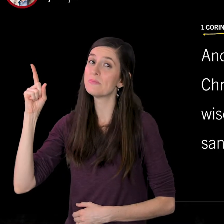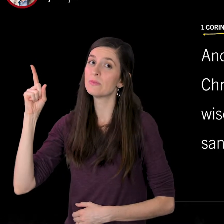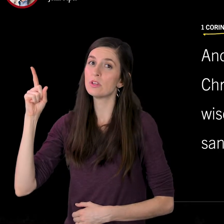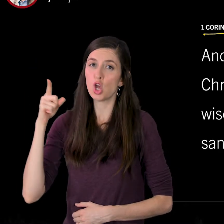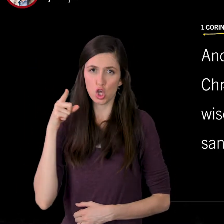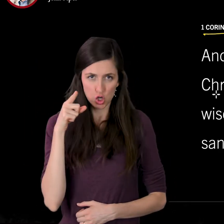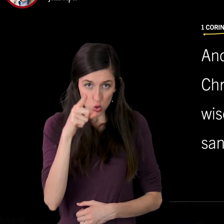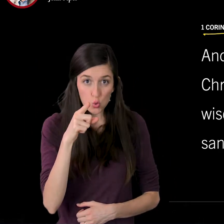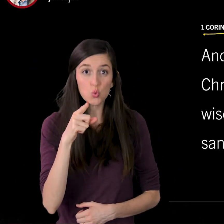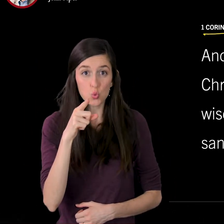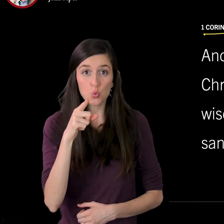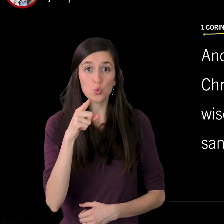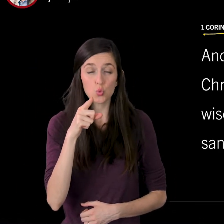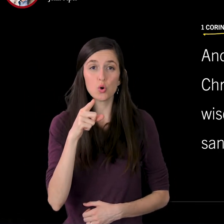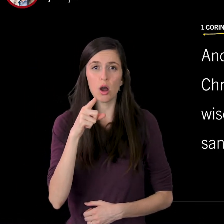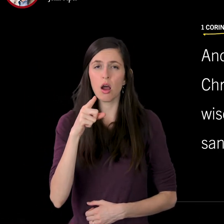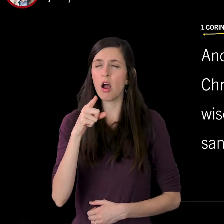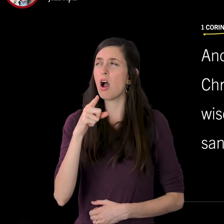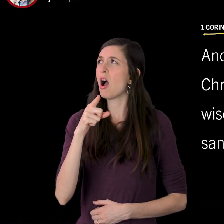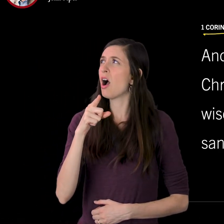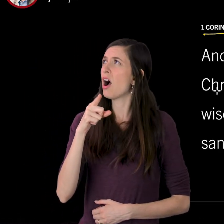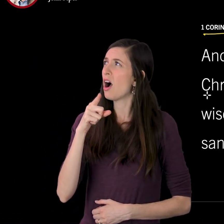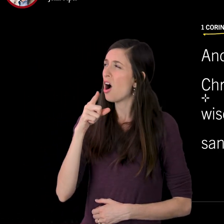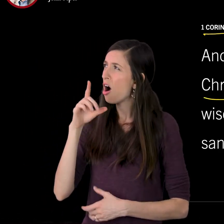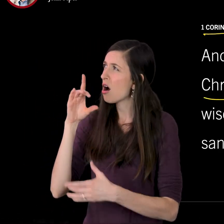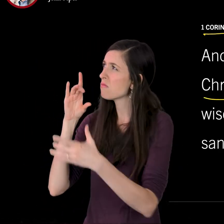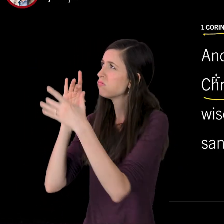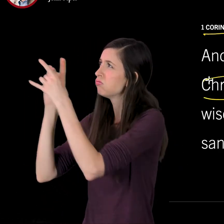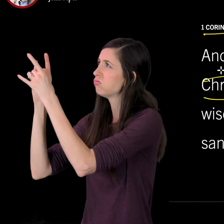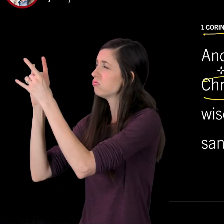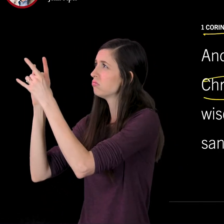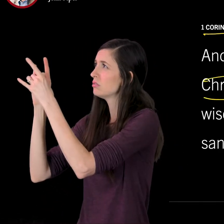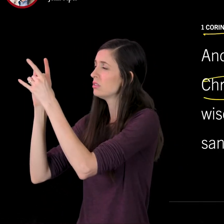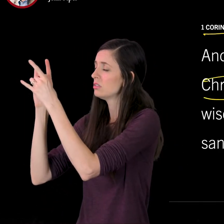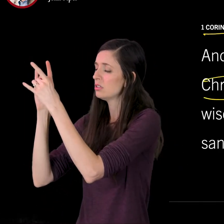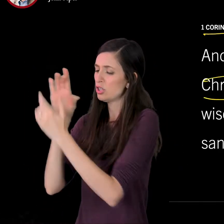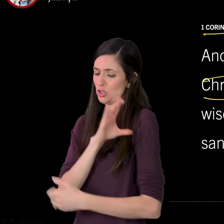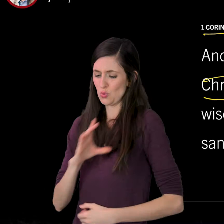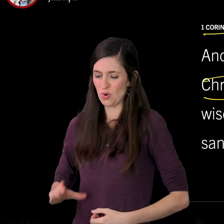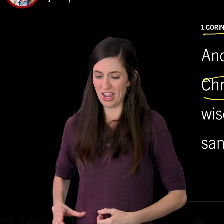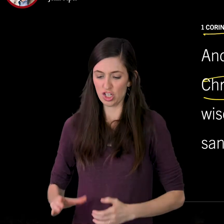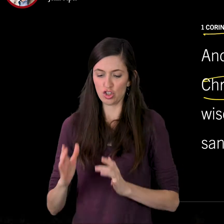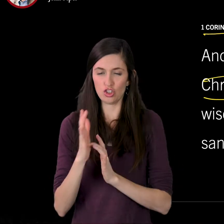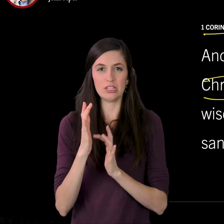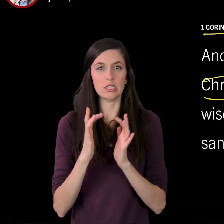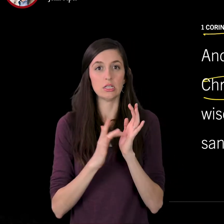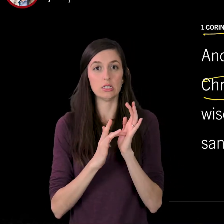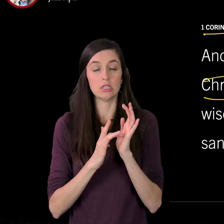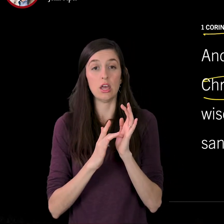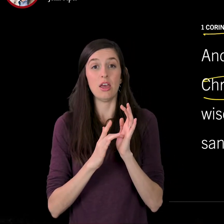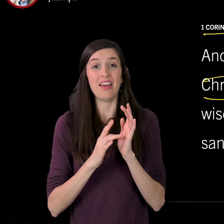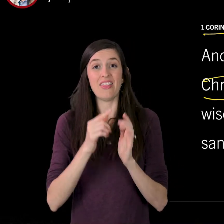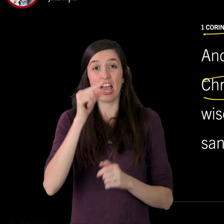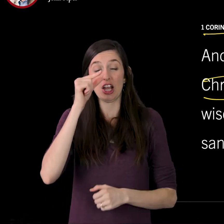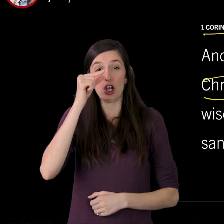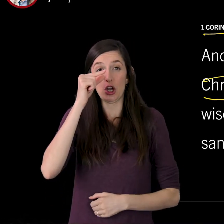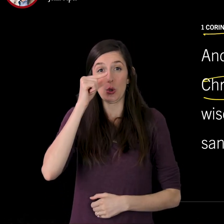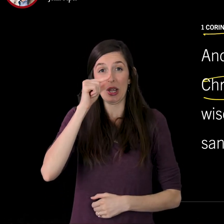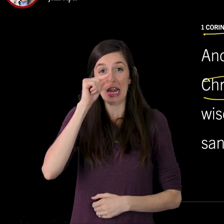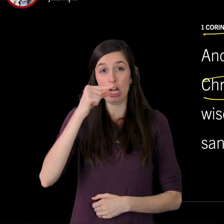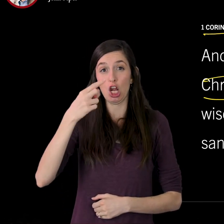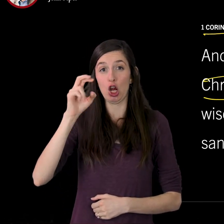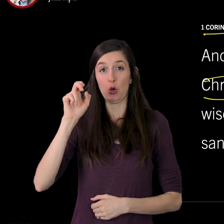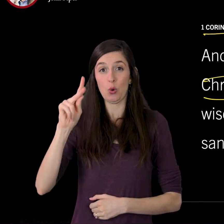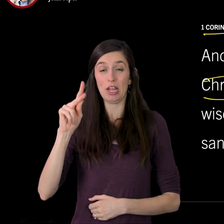you are in you are in Christ Jesus. Because of Him literally the Greek